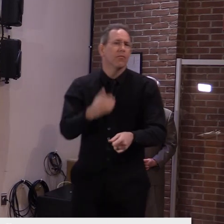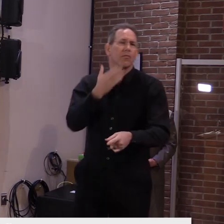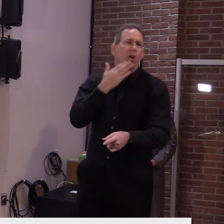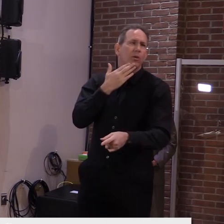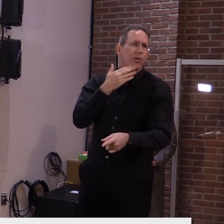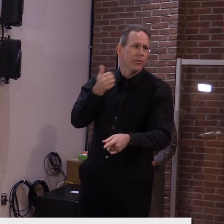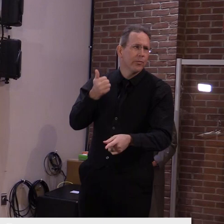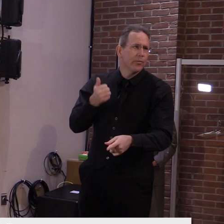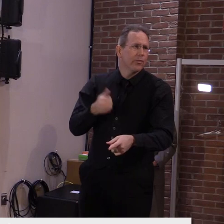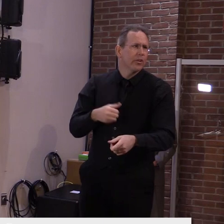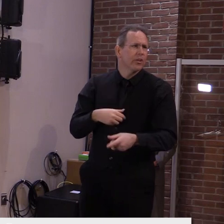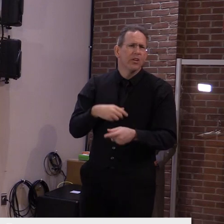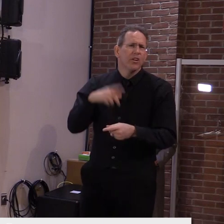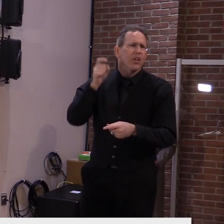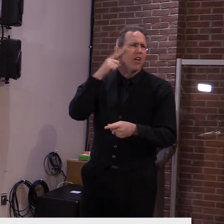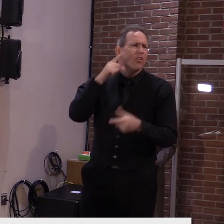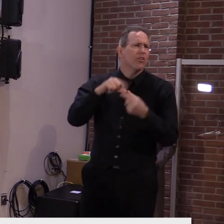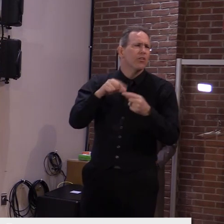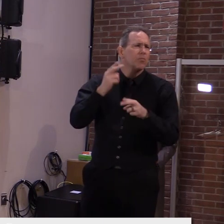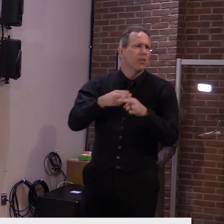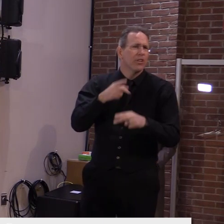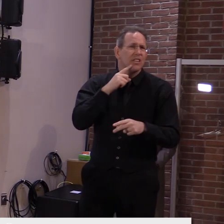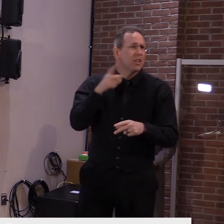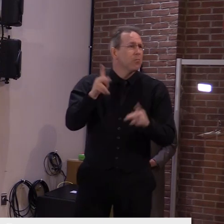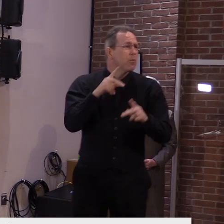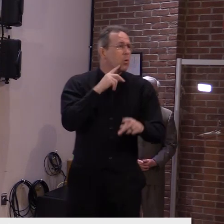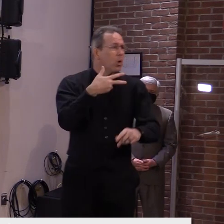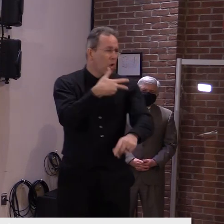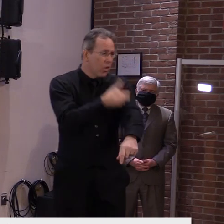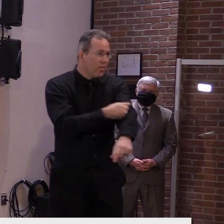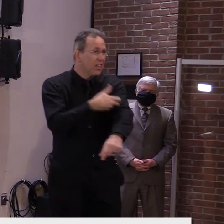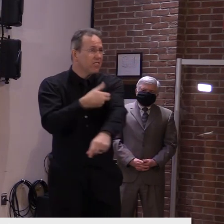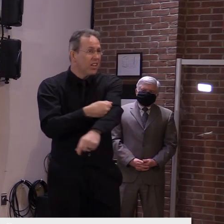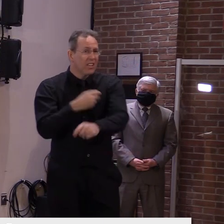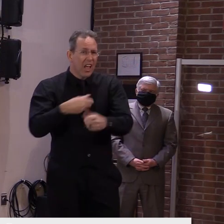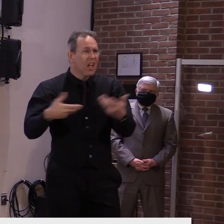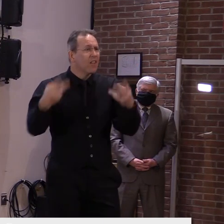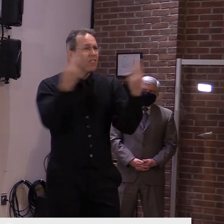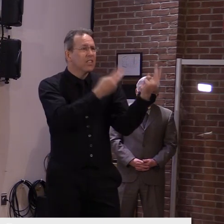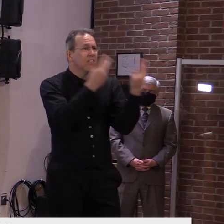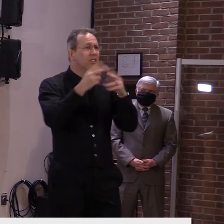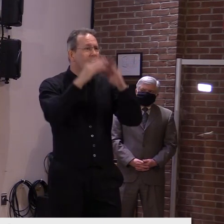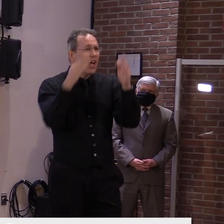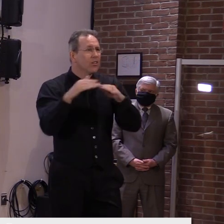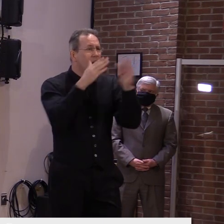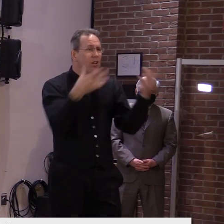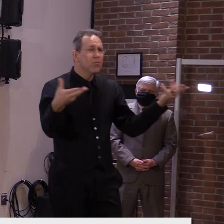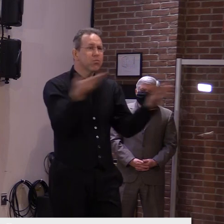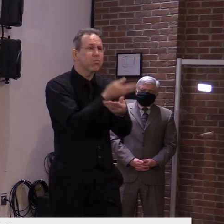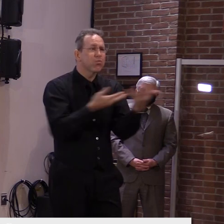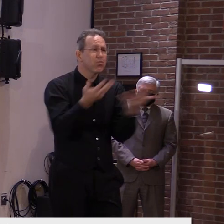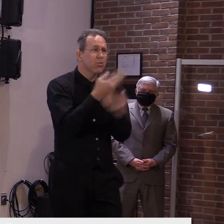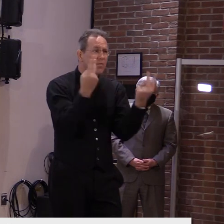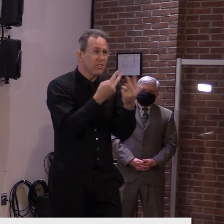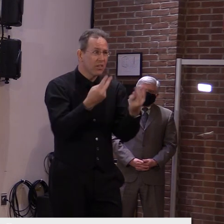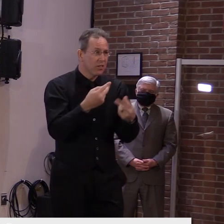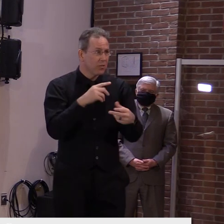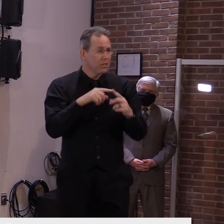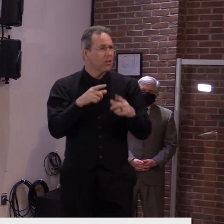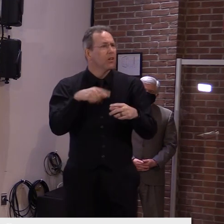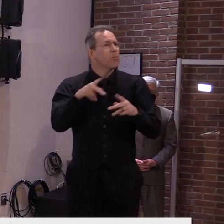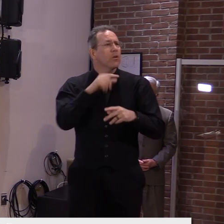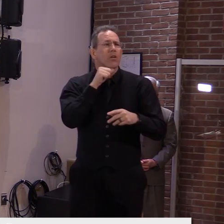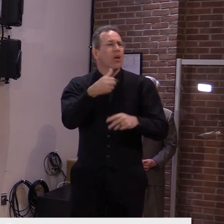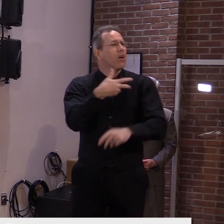dine with other vaccinated people and or with an unvaccinated household. But then I thought I heard you say that two